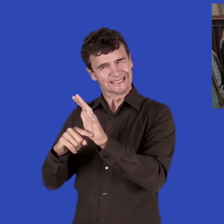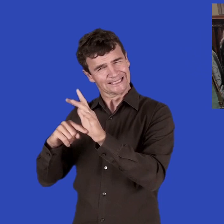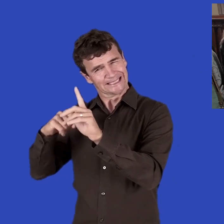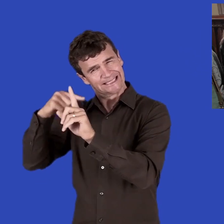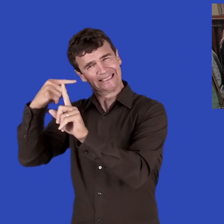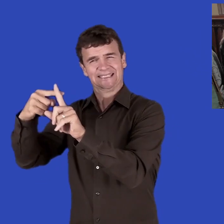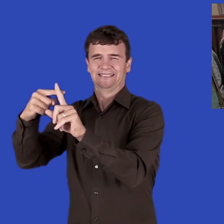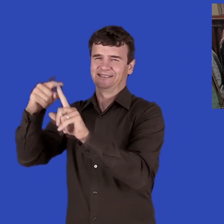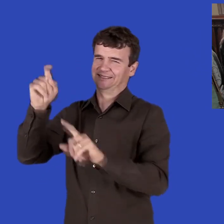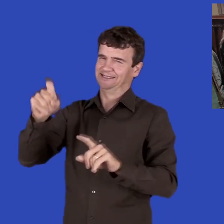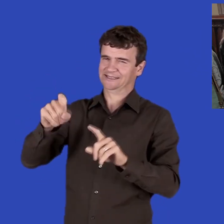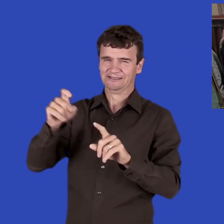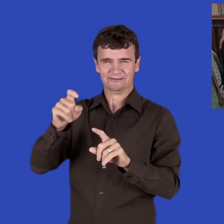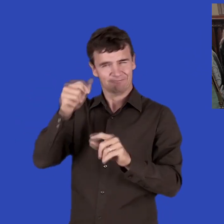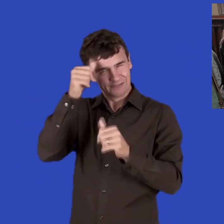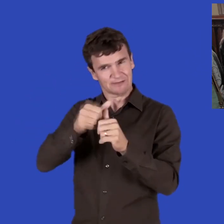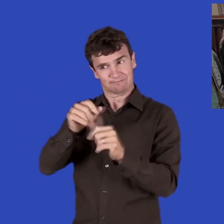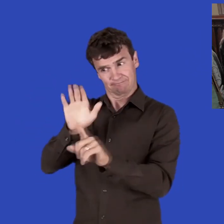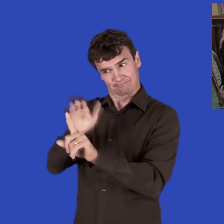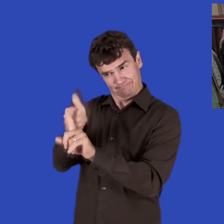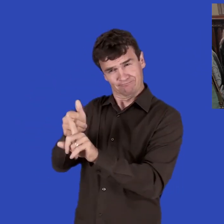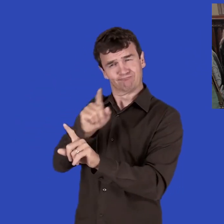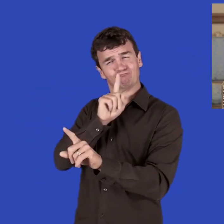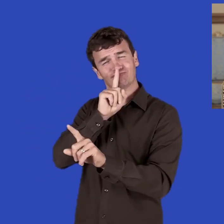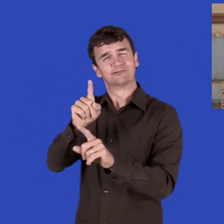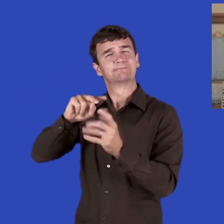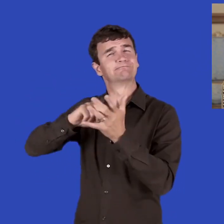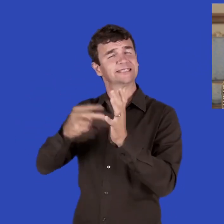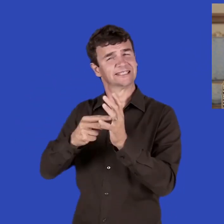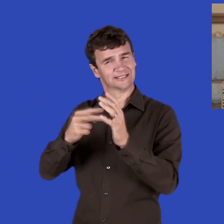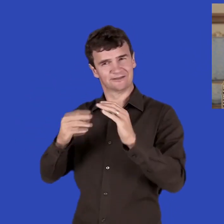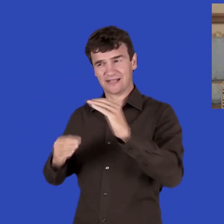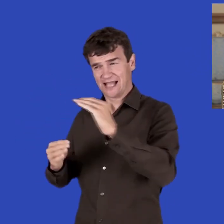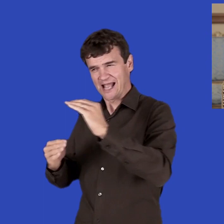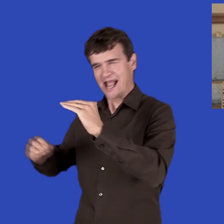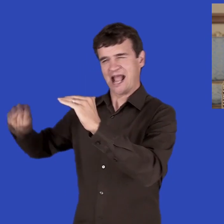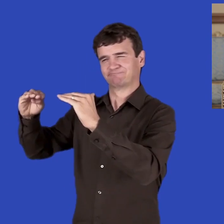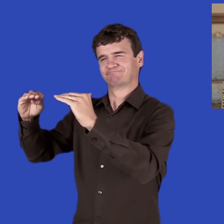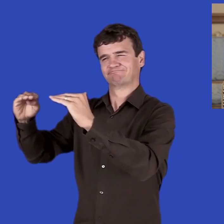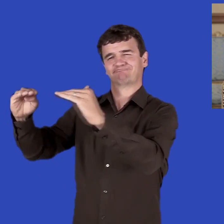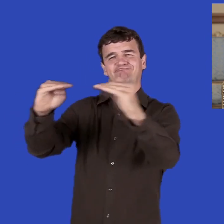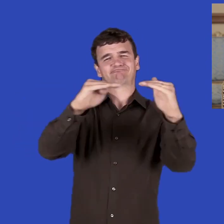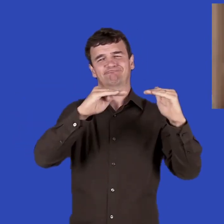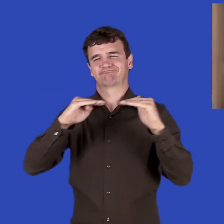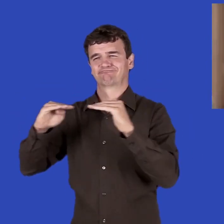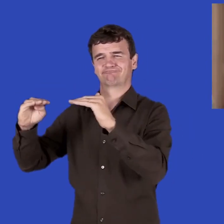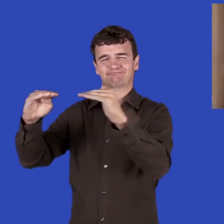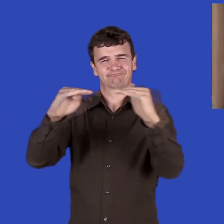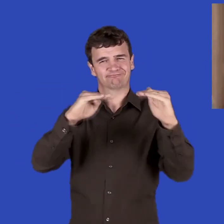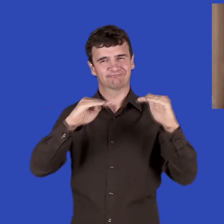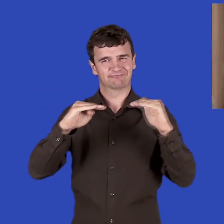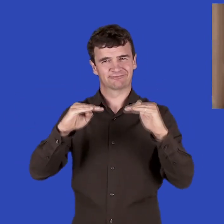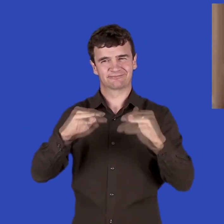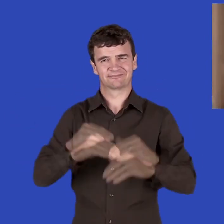ironically, over times, the word is morphed as it applies to disabled people as something that's negative. So we have to get to the